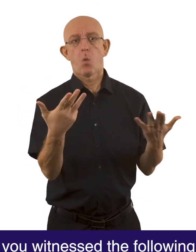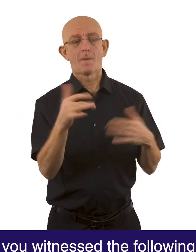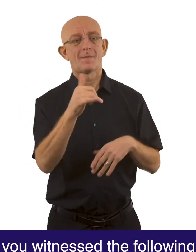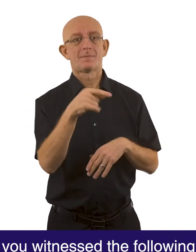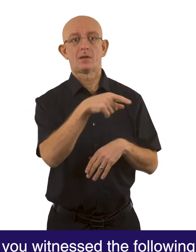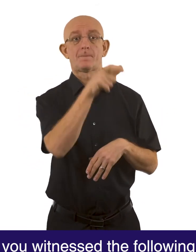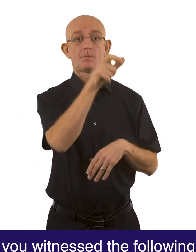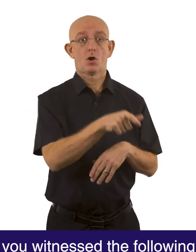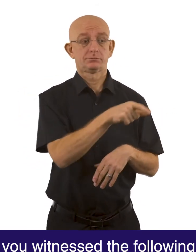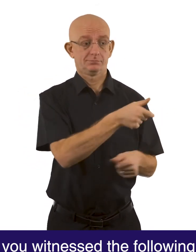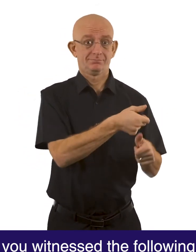them?